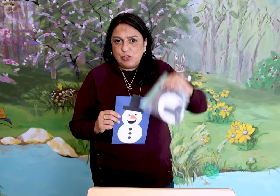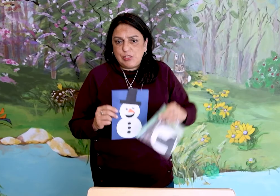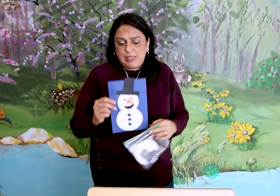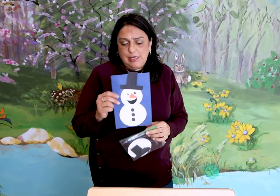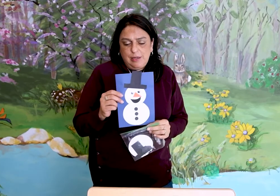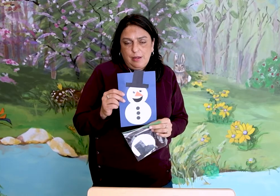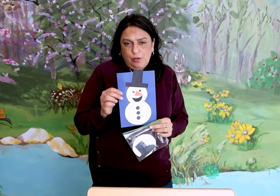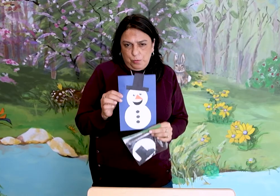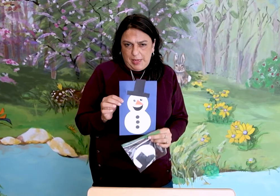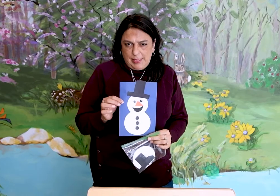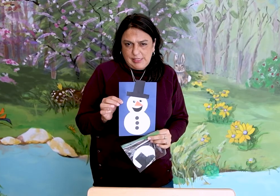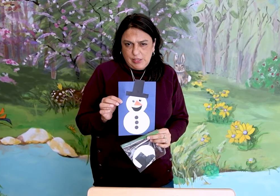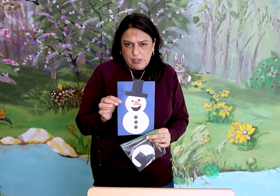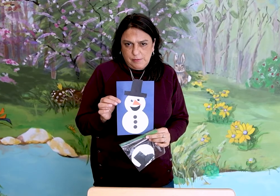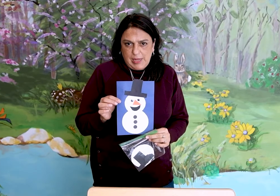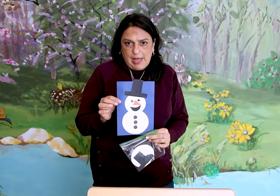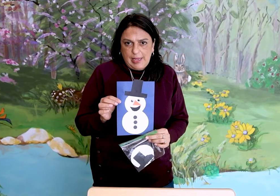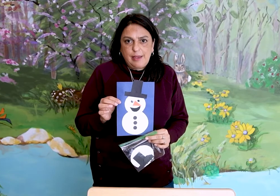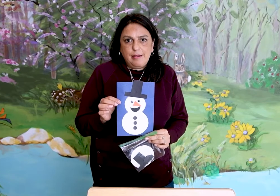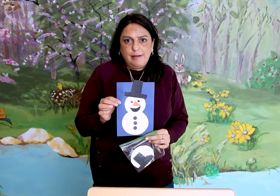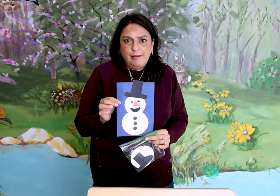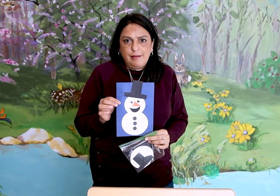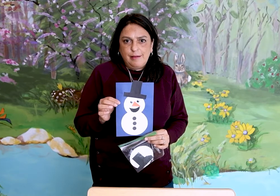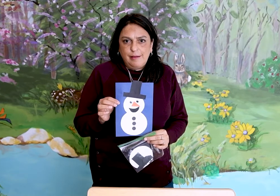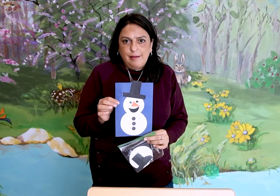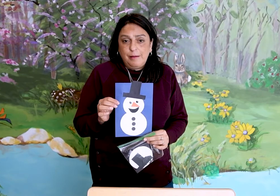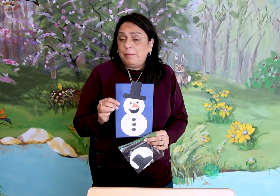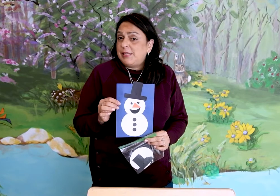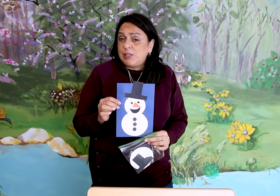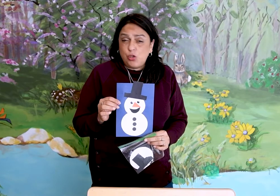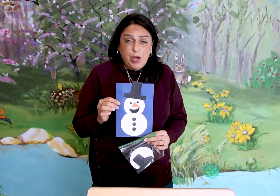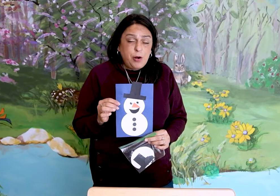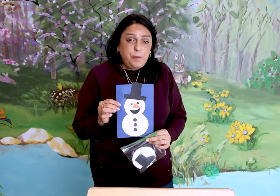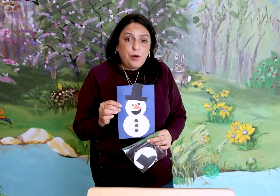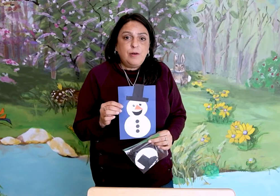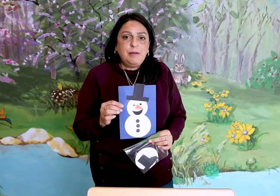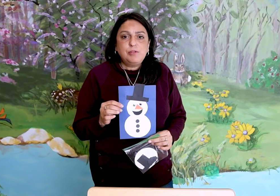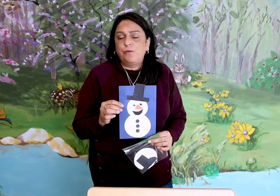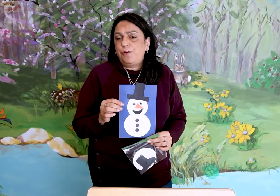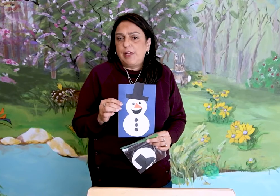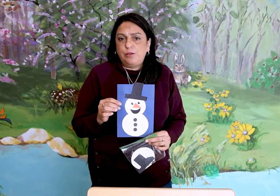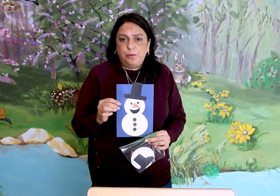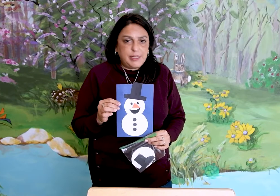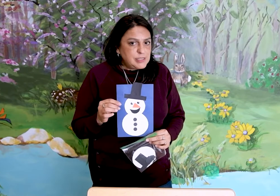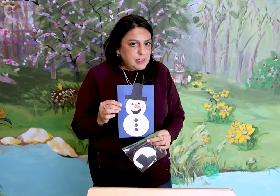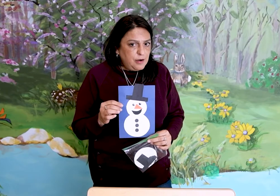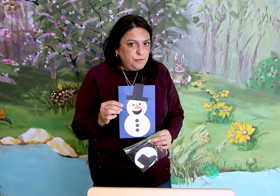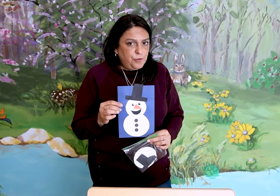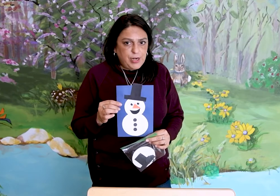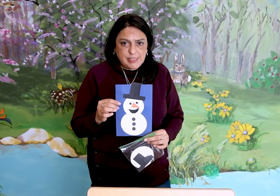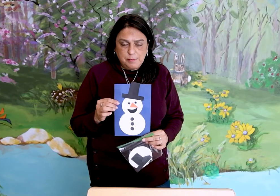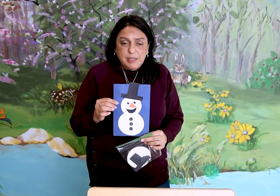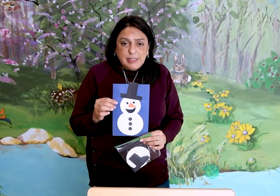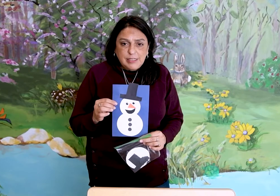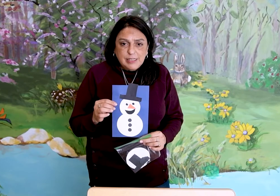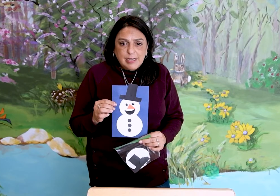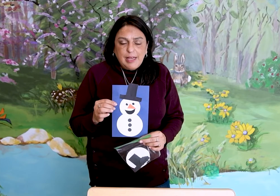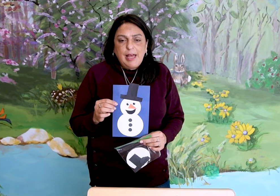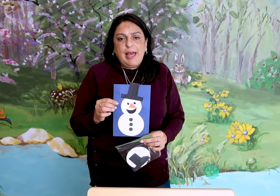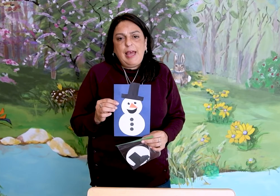need to make this awesome guy. Please enjoy our programs. Don't forget to register for next month.